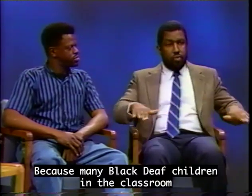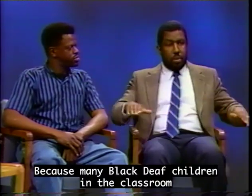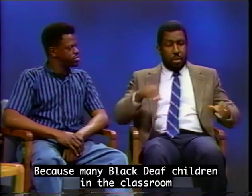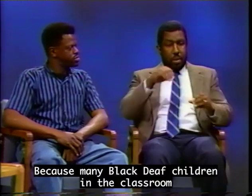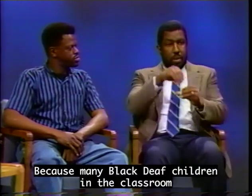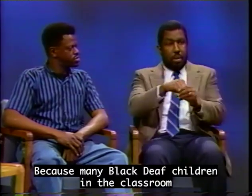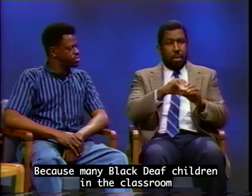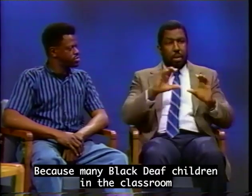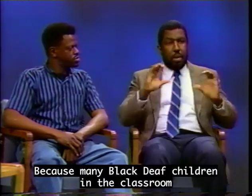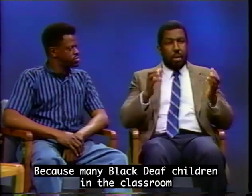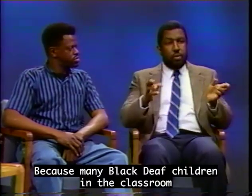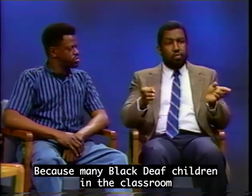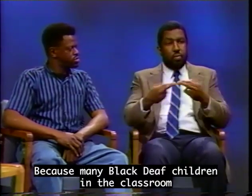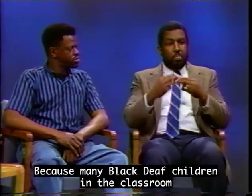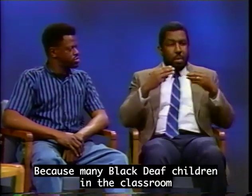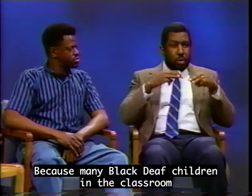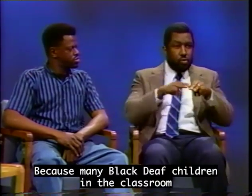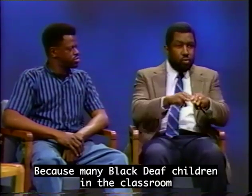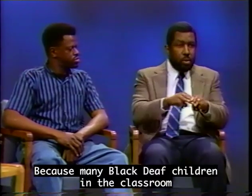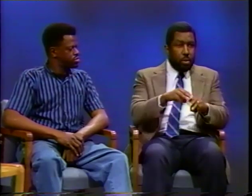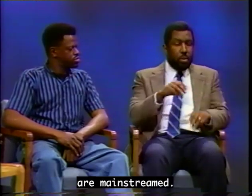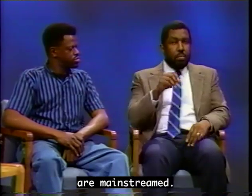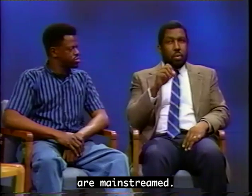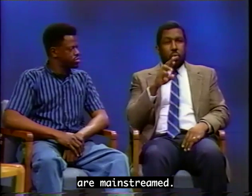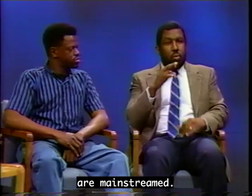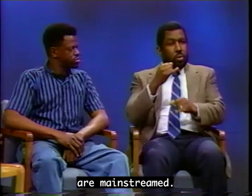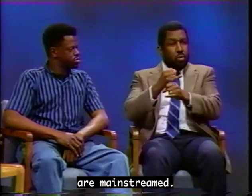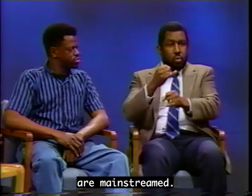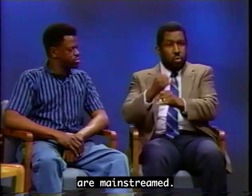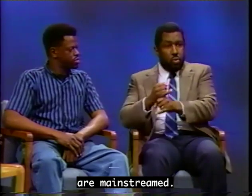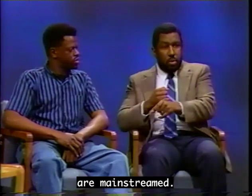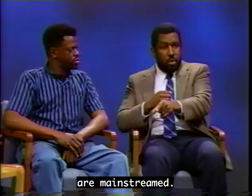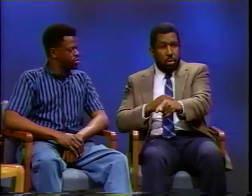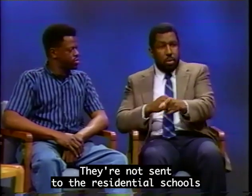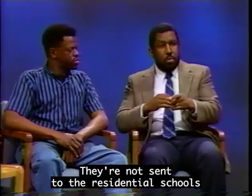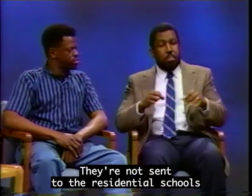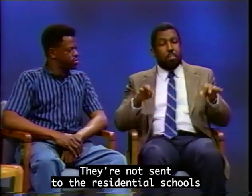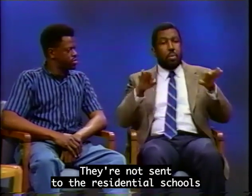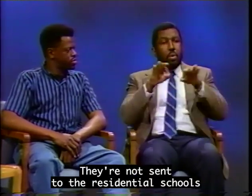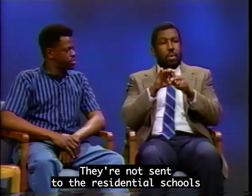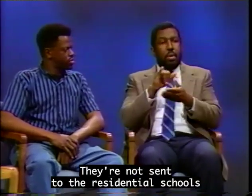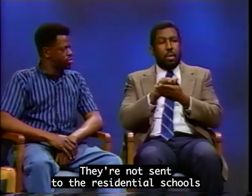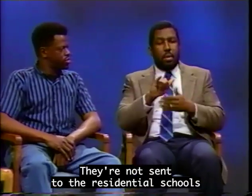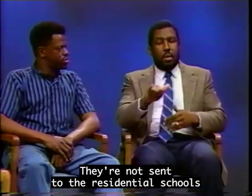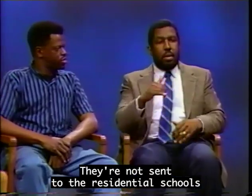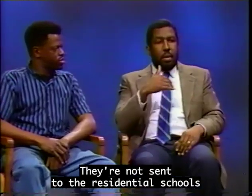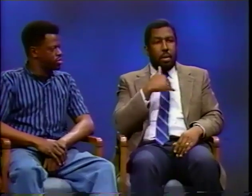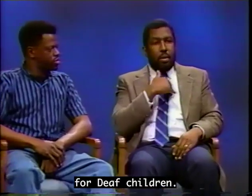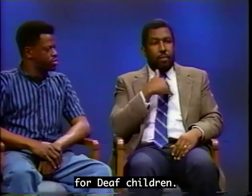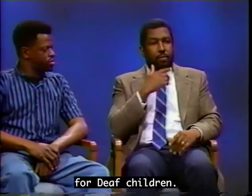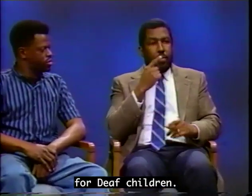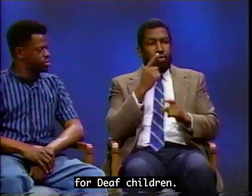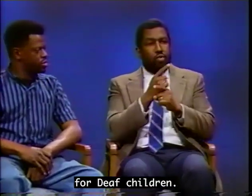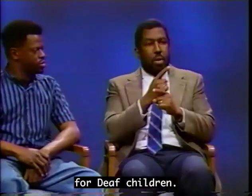Because many black deaf children in the classroom are mainstreamed. They're not sent to the residential schools for deaf